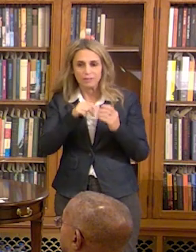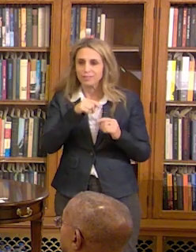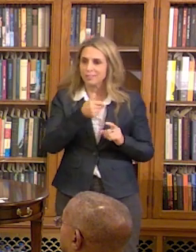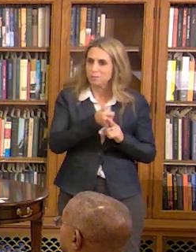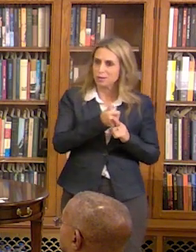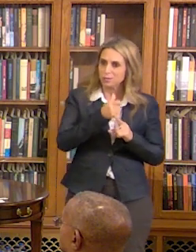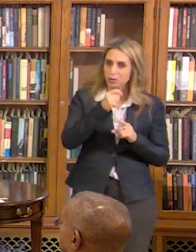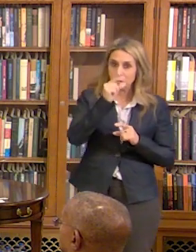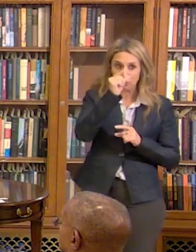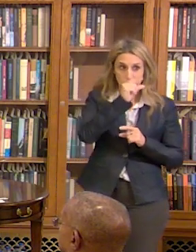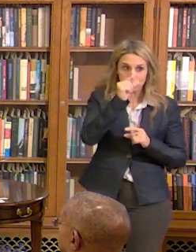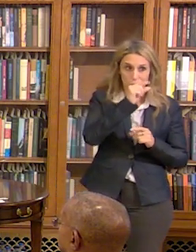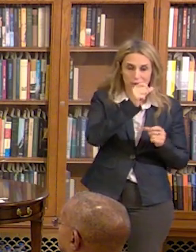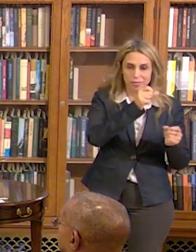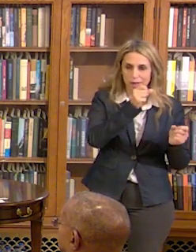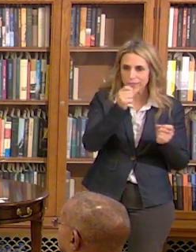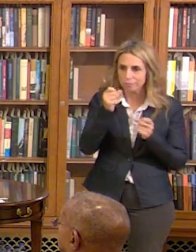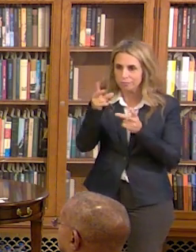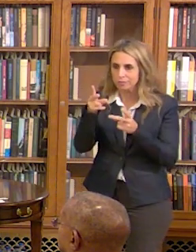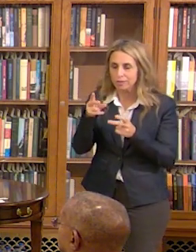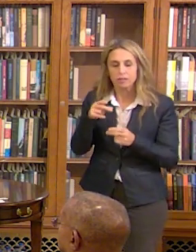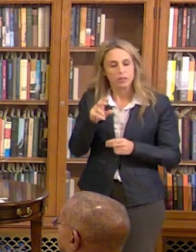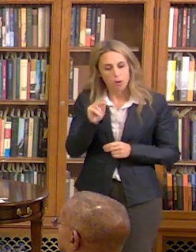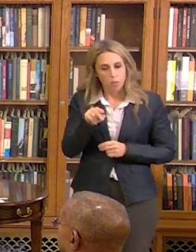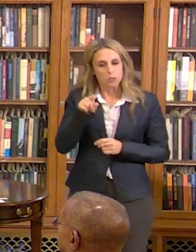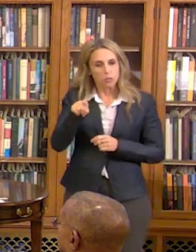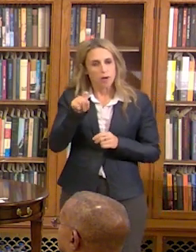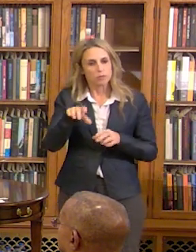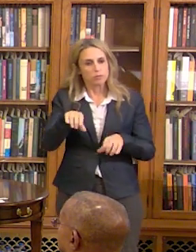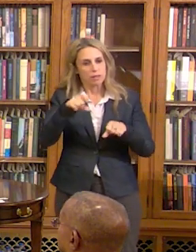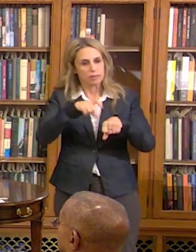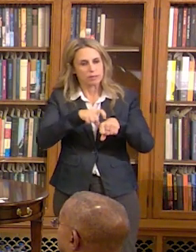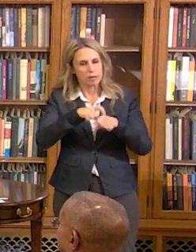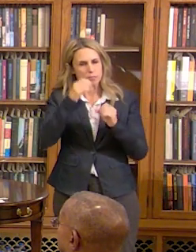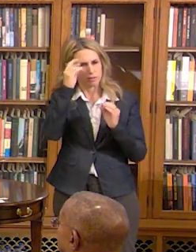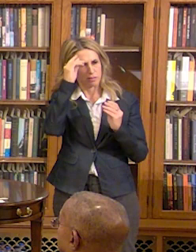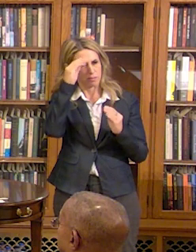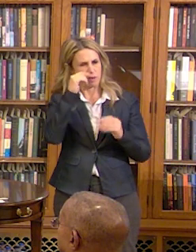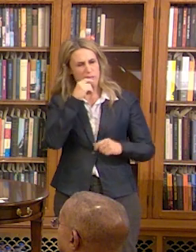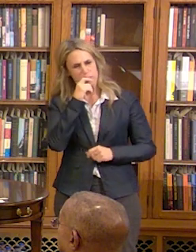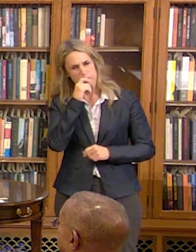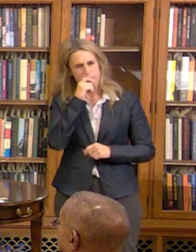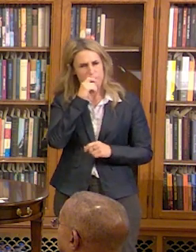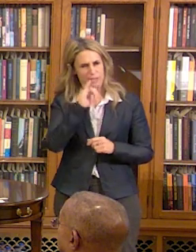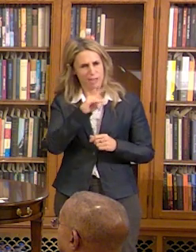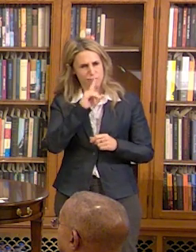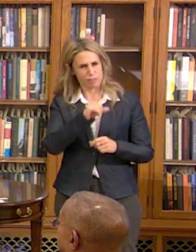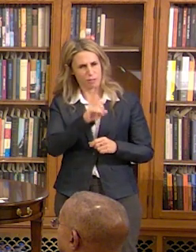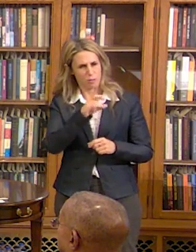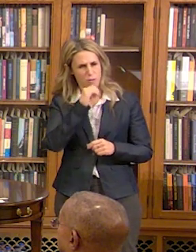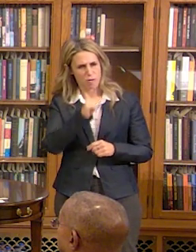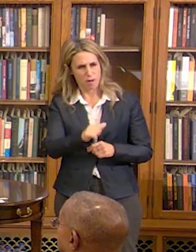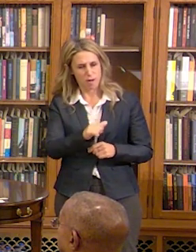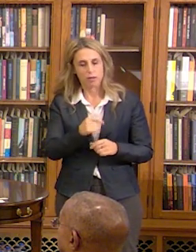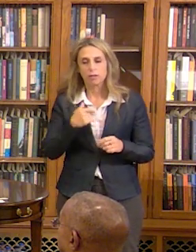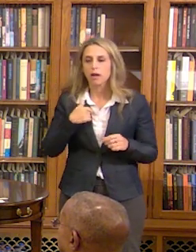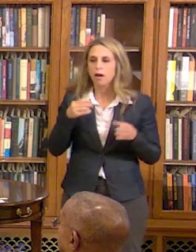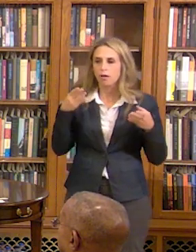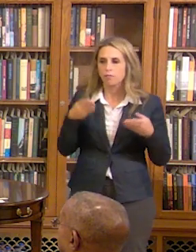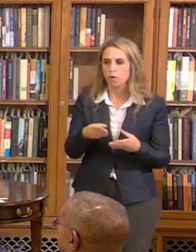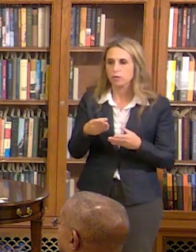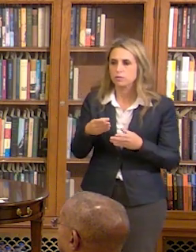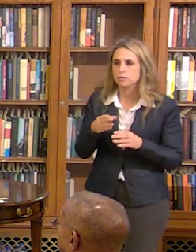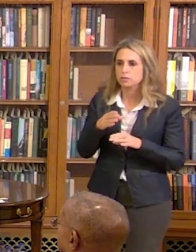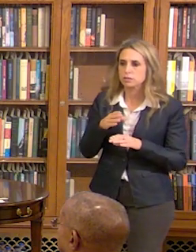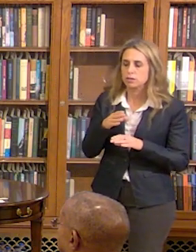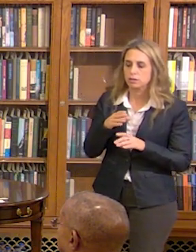it and then just you know spit it out you have to take the time to think about so I really focus on